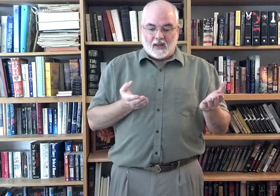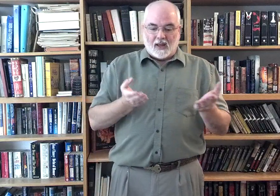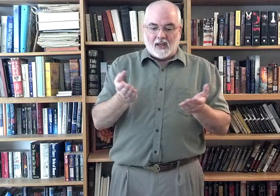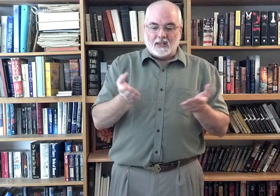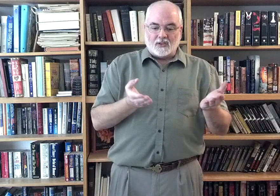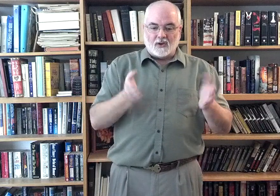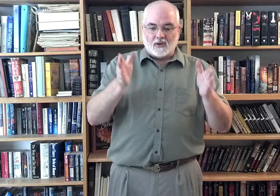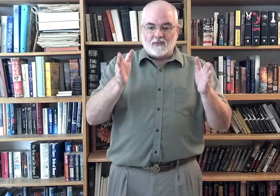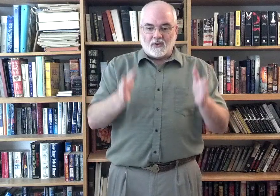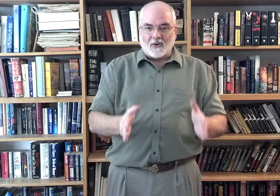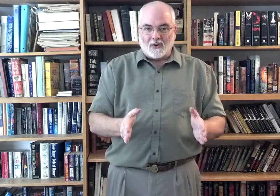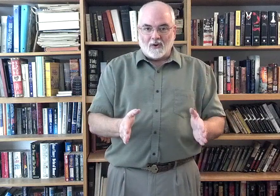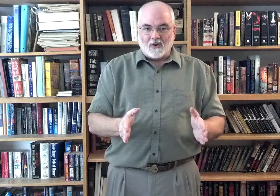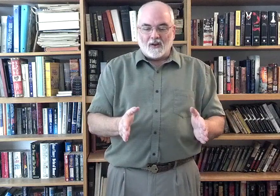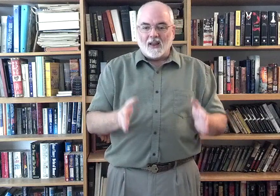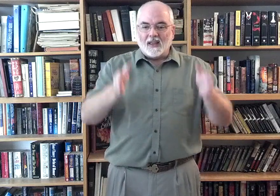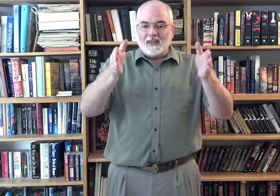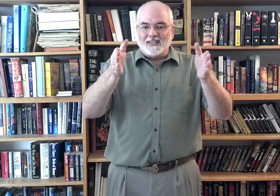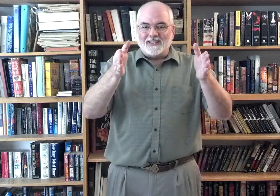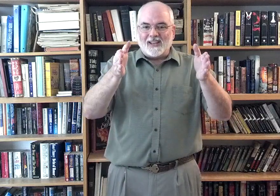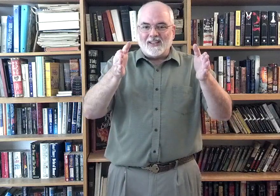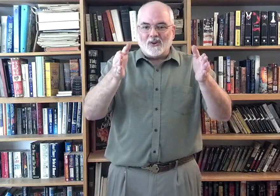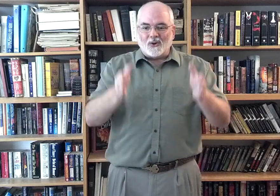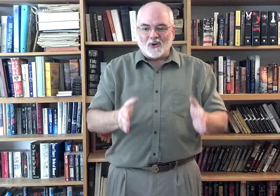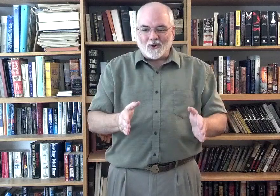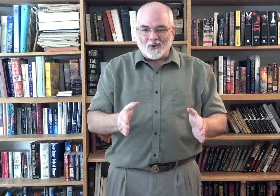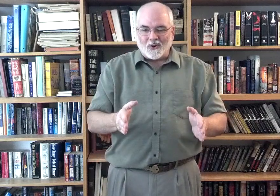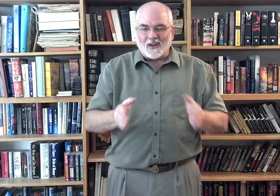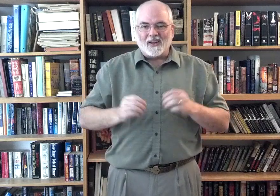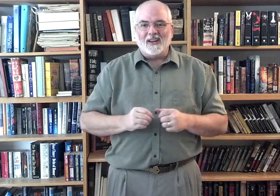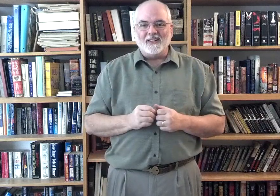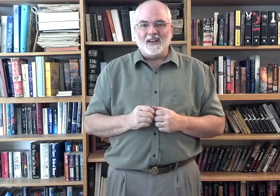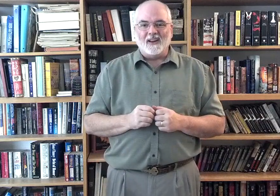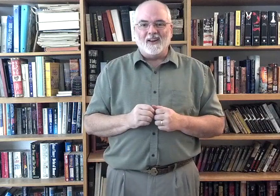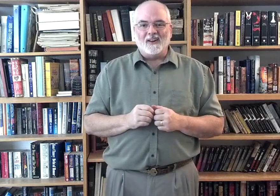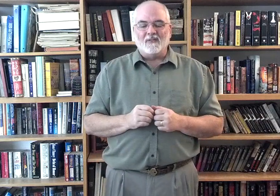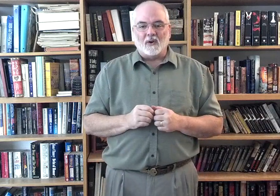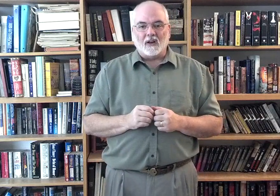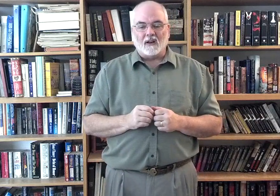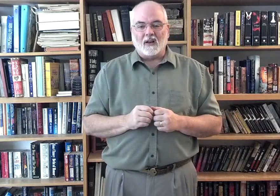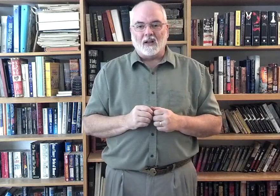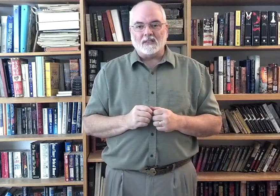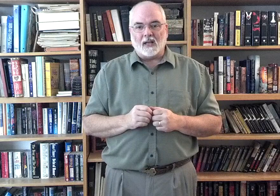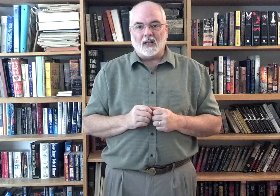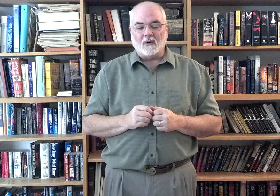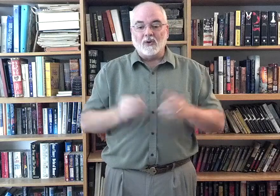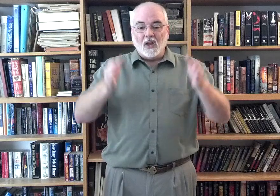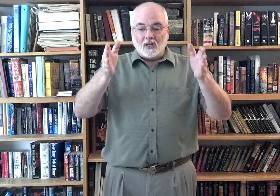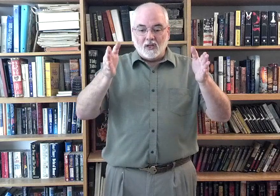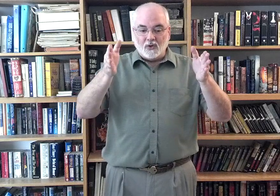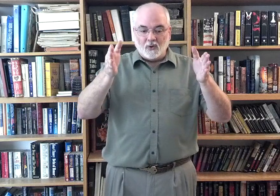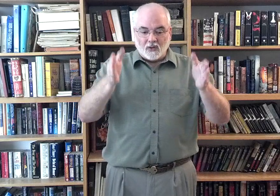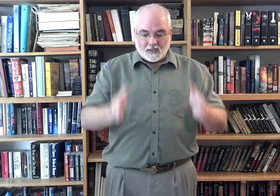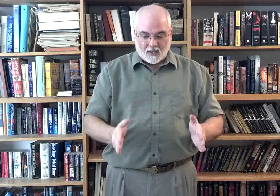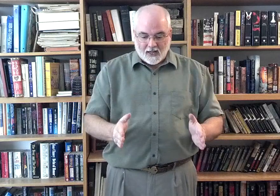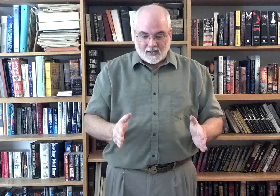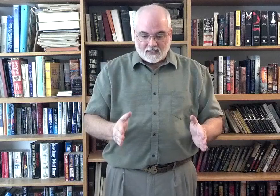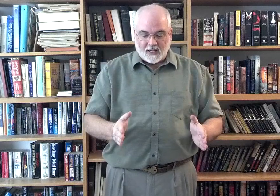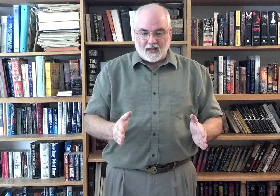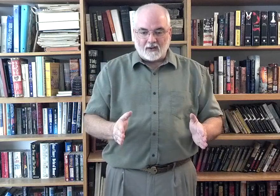A server. This is like the er ending for sign language. You do lines down,